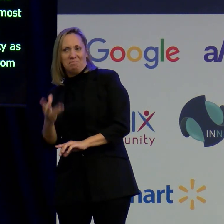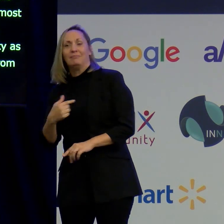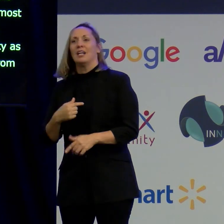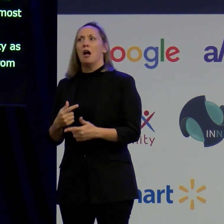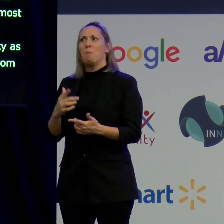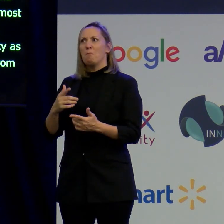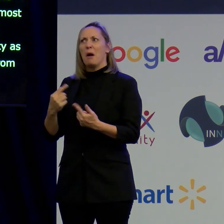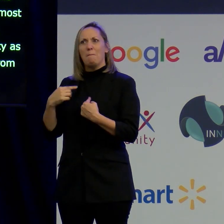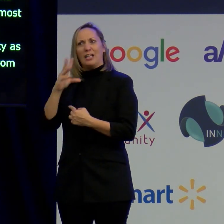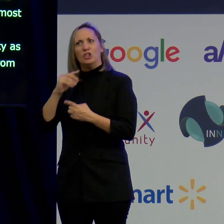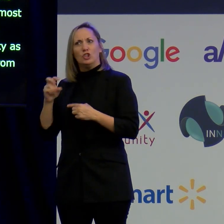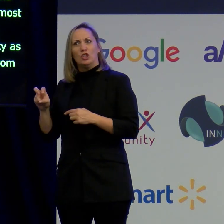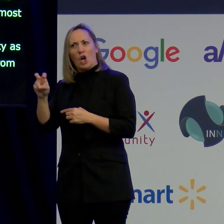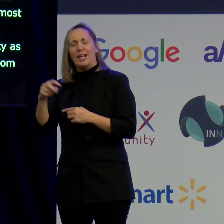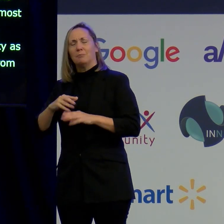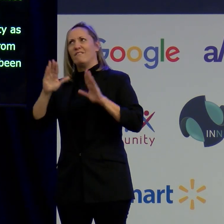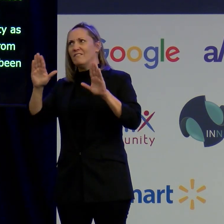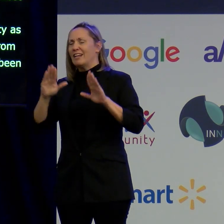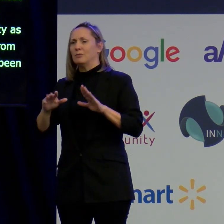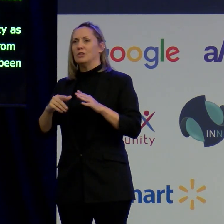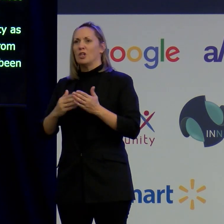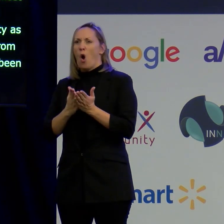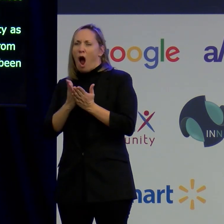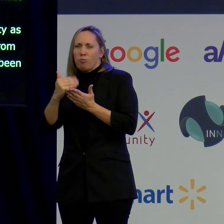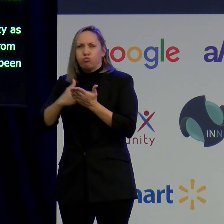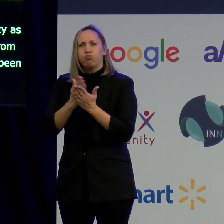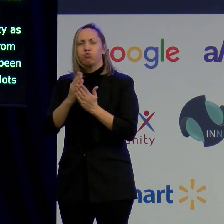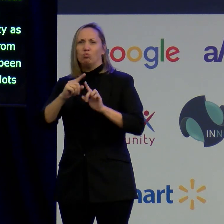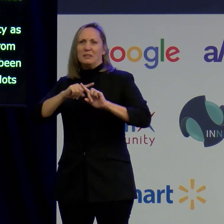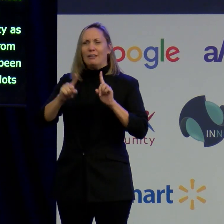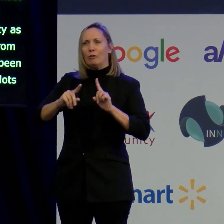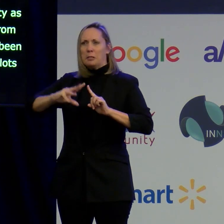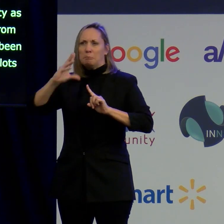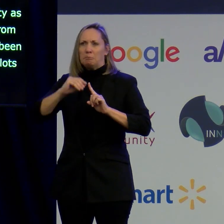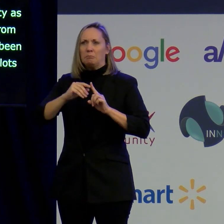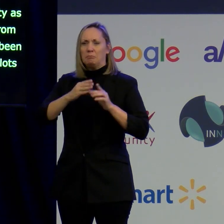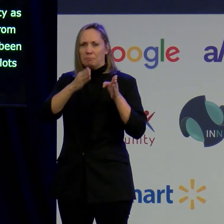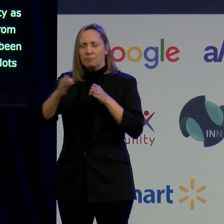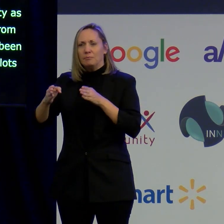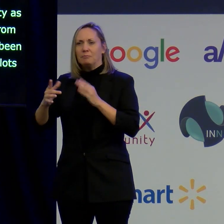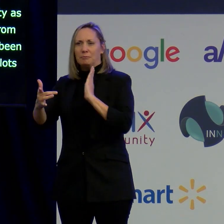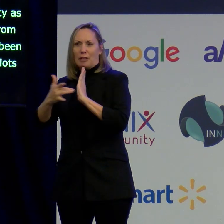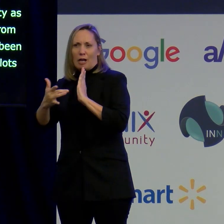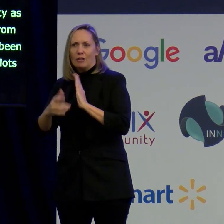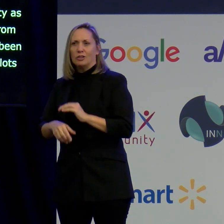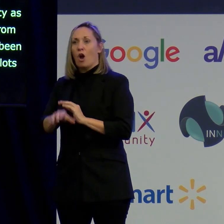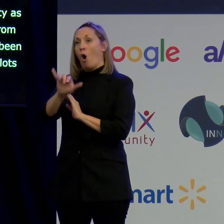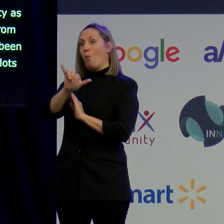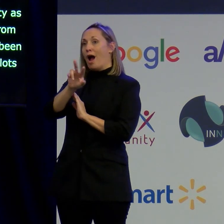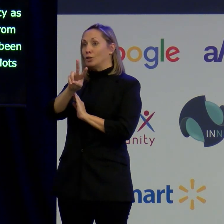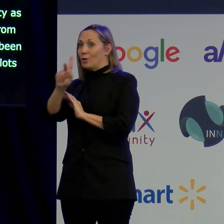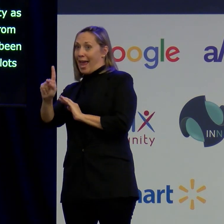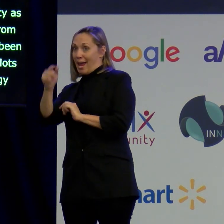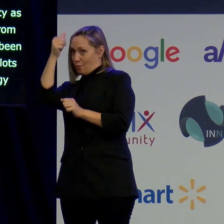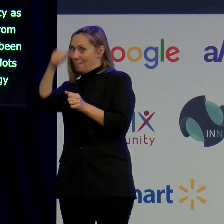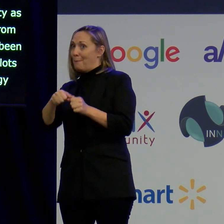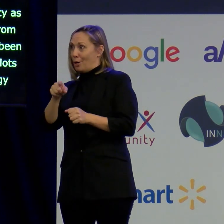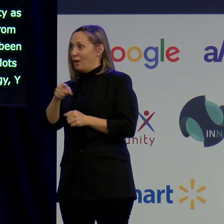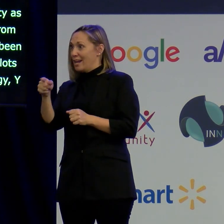quite fascinating and gone through lots of these different waves of technology. Y2K, if anyone remembers